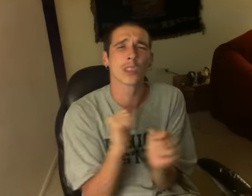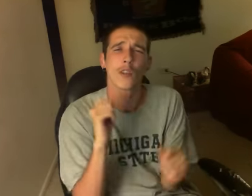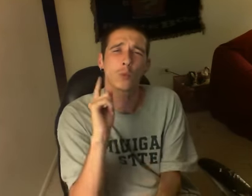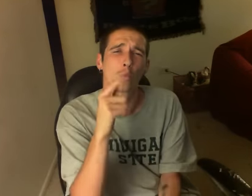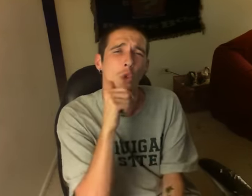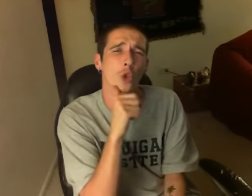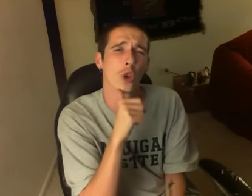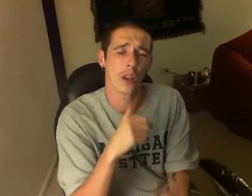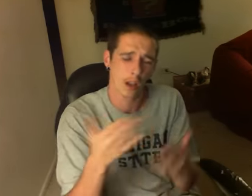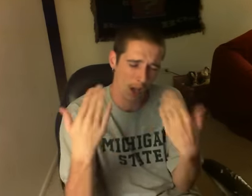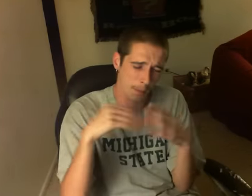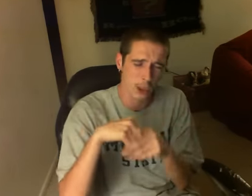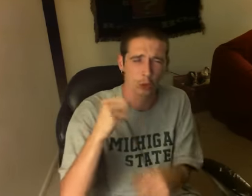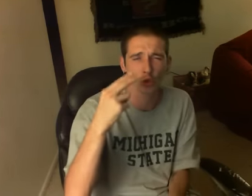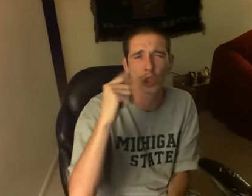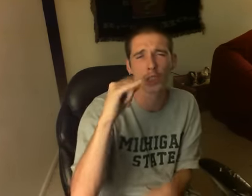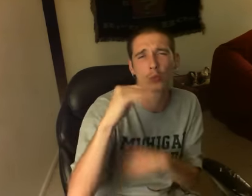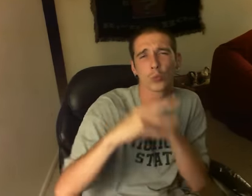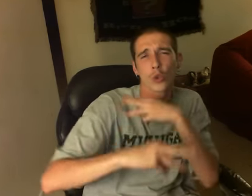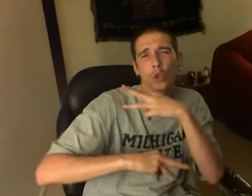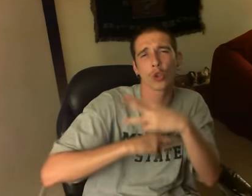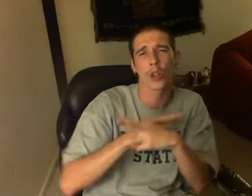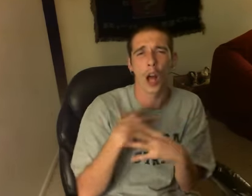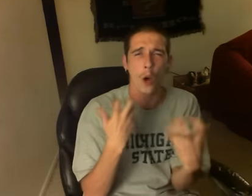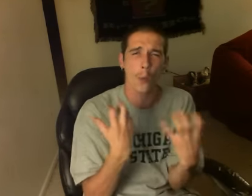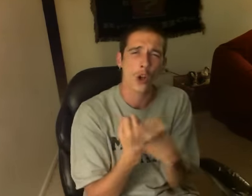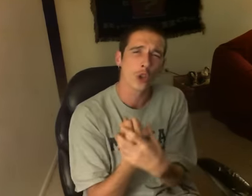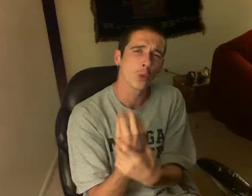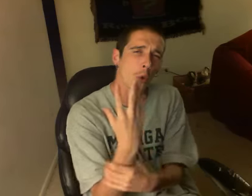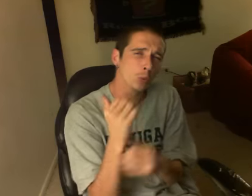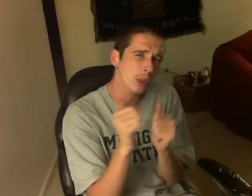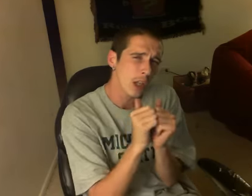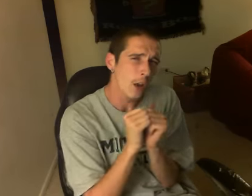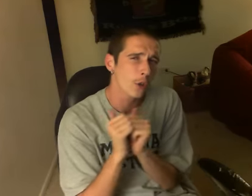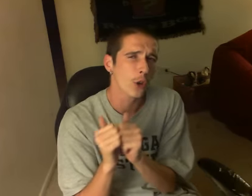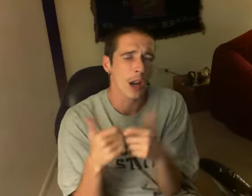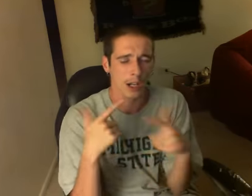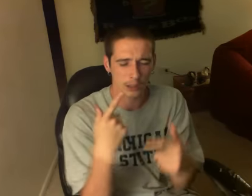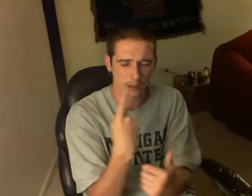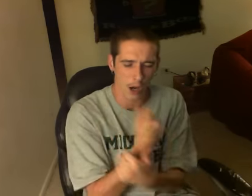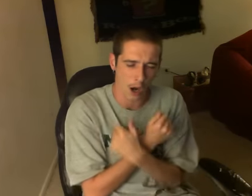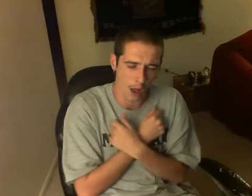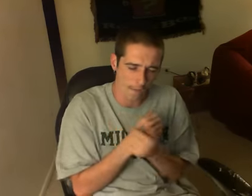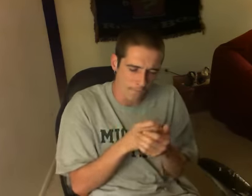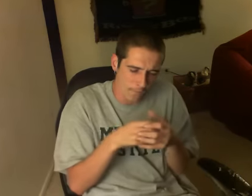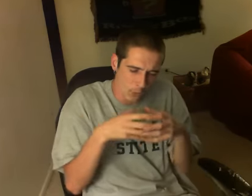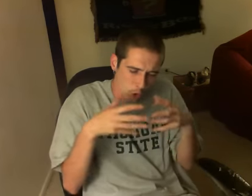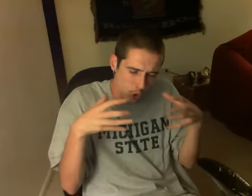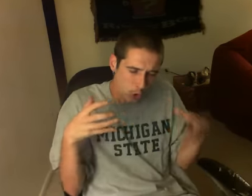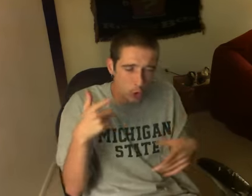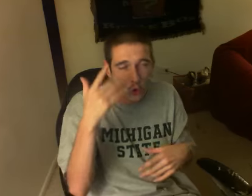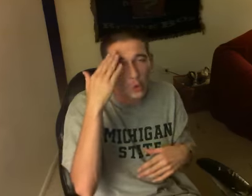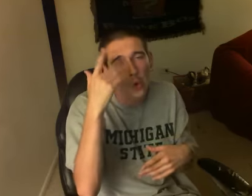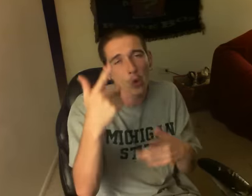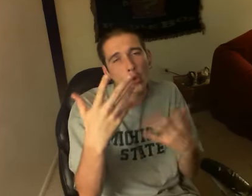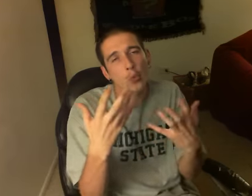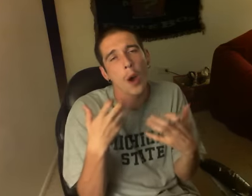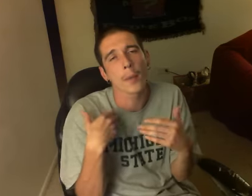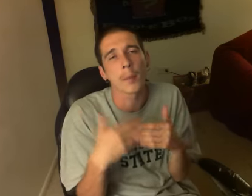too. I need to save you, girl. Come be in Shady's world. I wanna go together. Let's let our love unfurl. You know